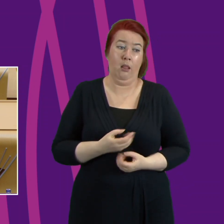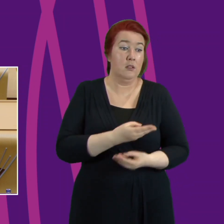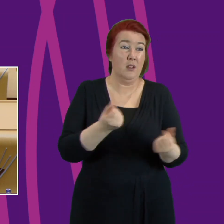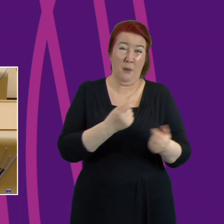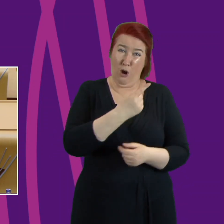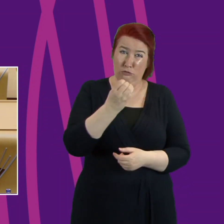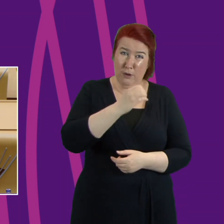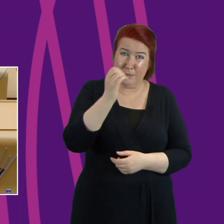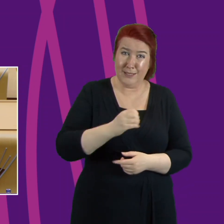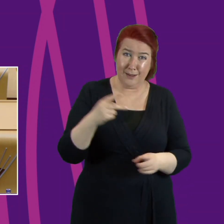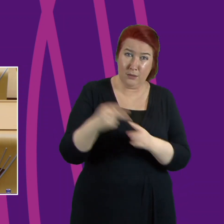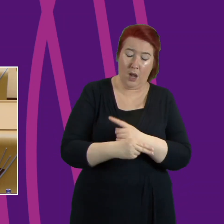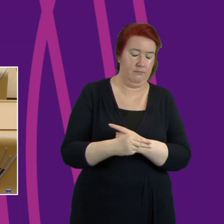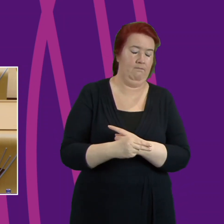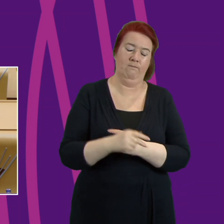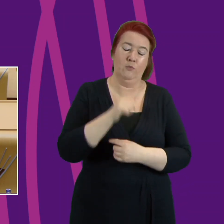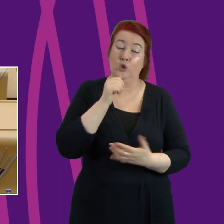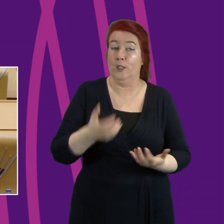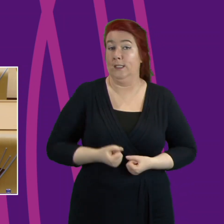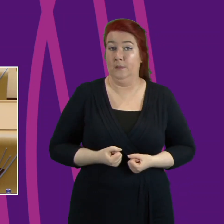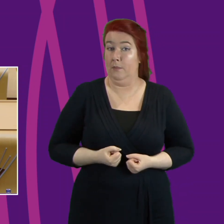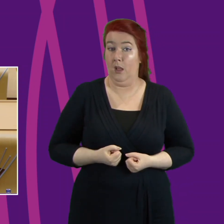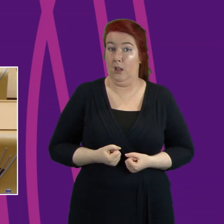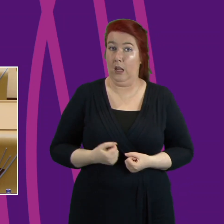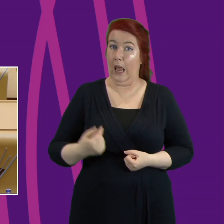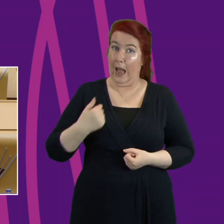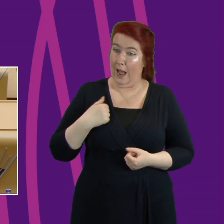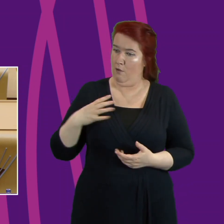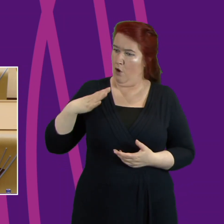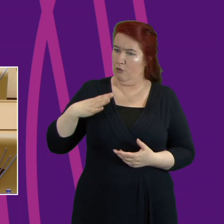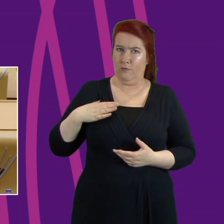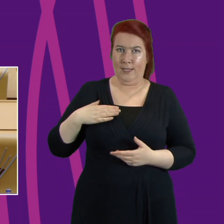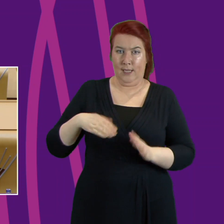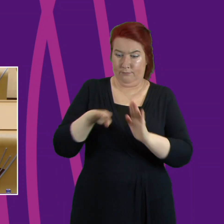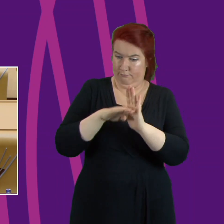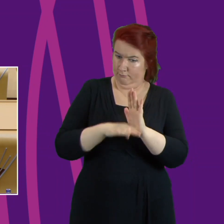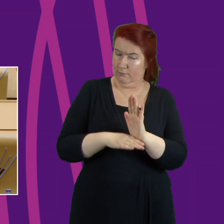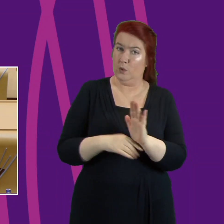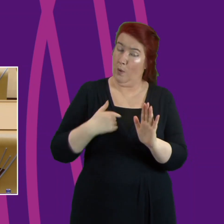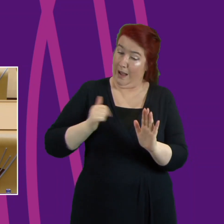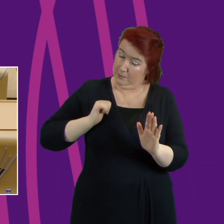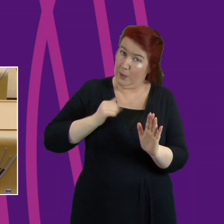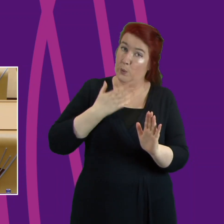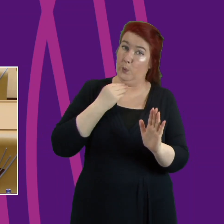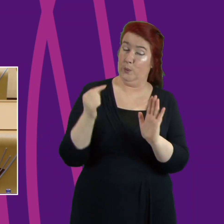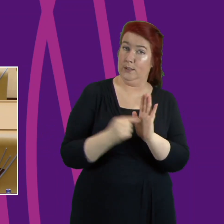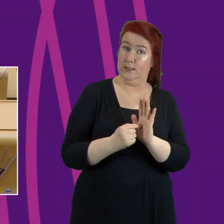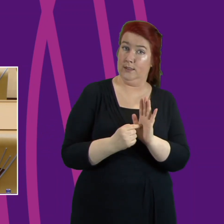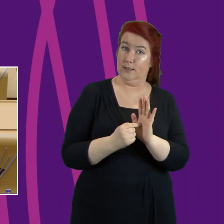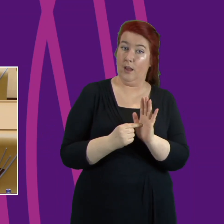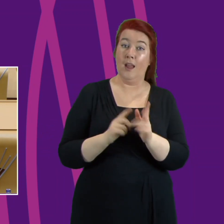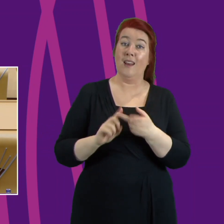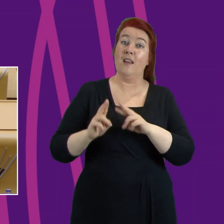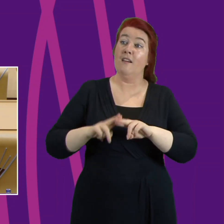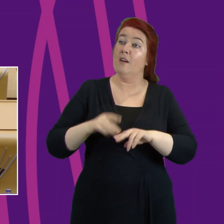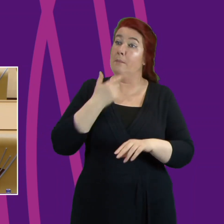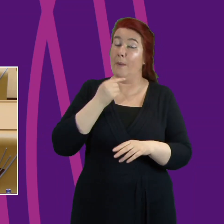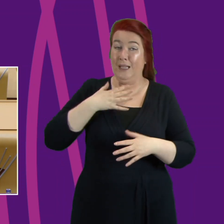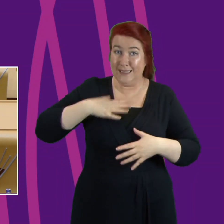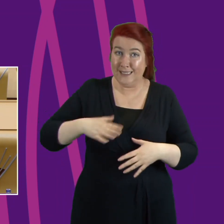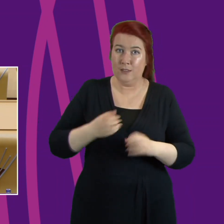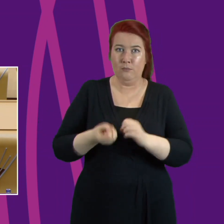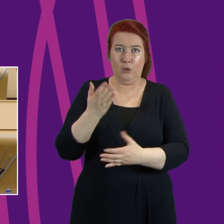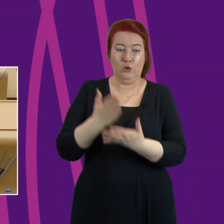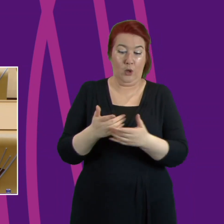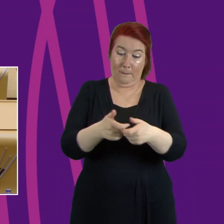I expect the steps I've already taken to be used, and if there is more that needs to be done to ensure existing packages are not